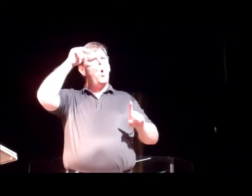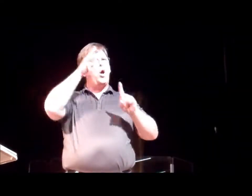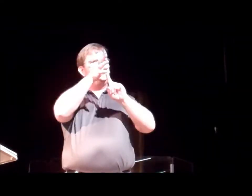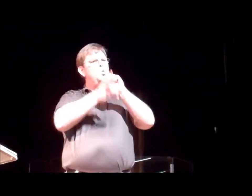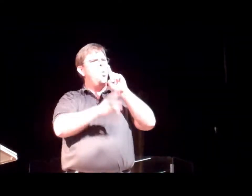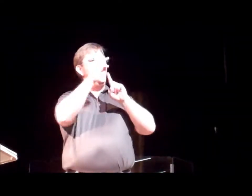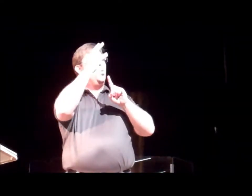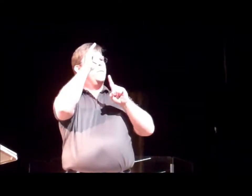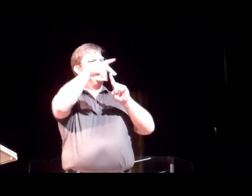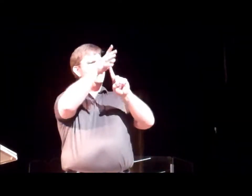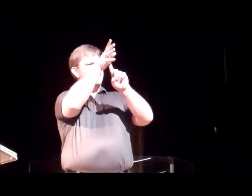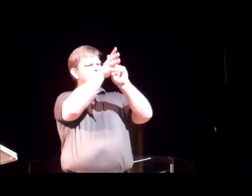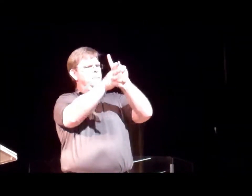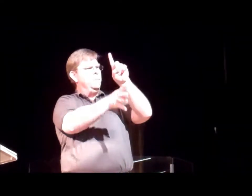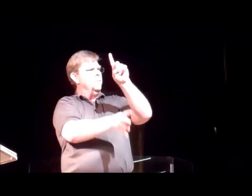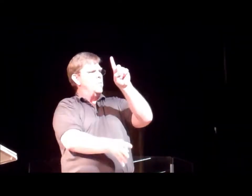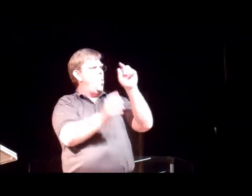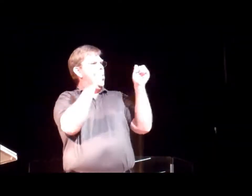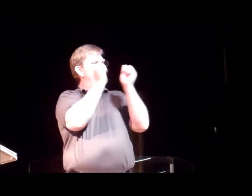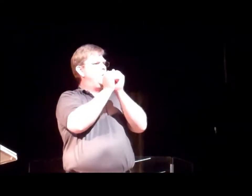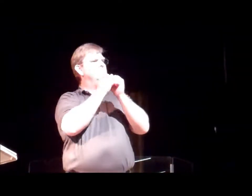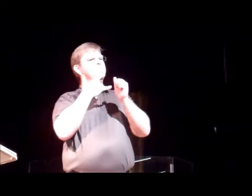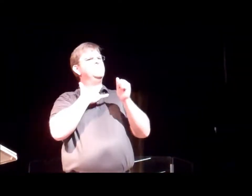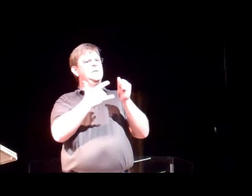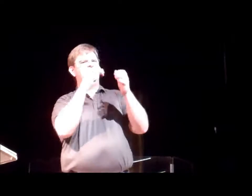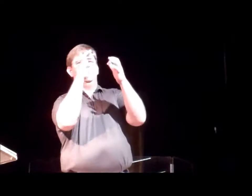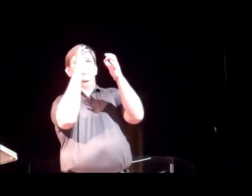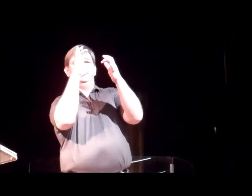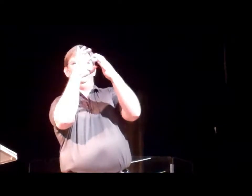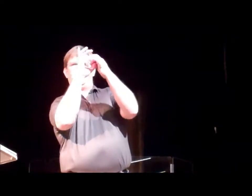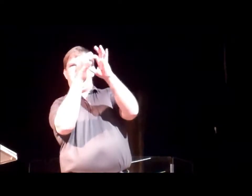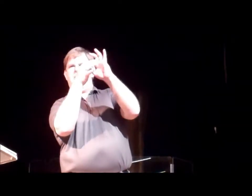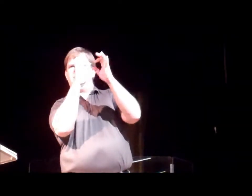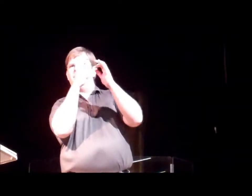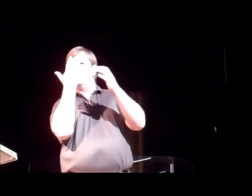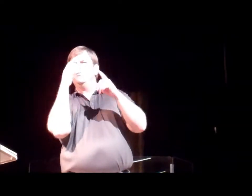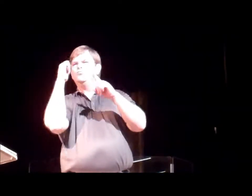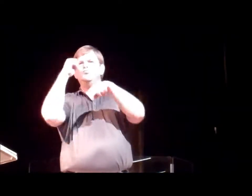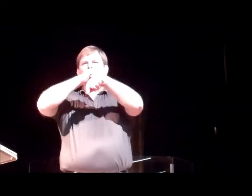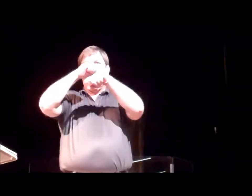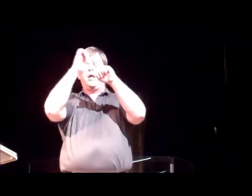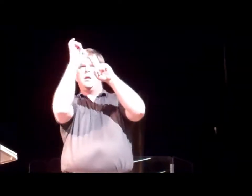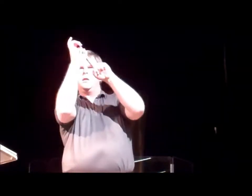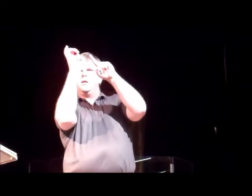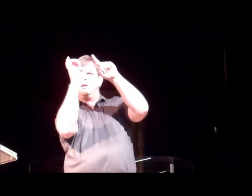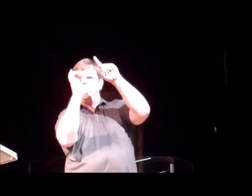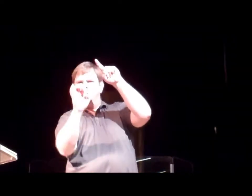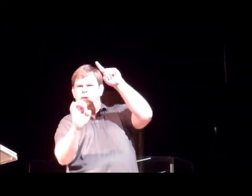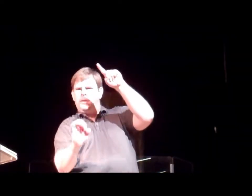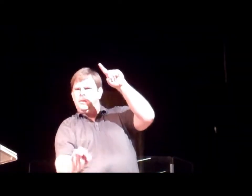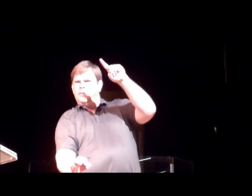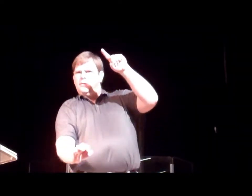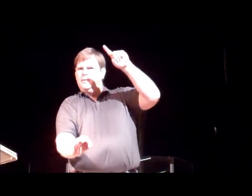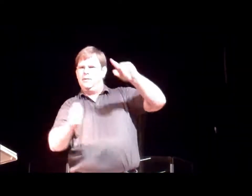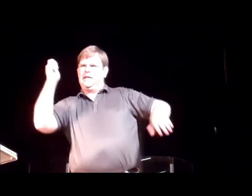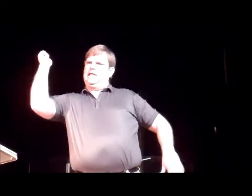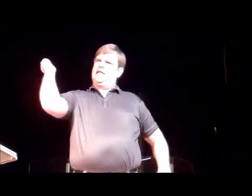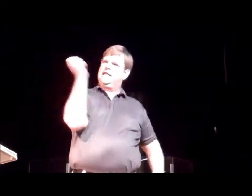simple cat of nine tails. They used the horse's whip. And usually at the end, there would either be a pointed rock or